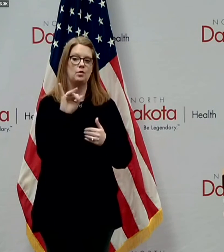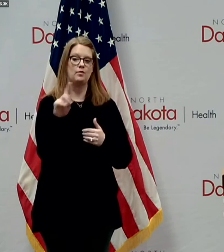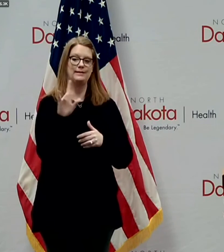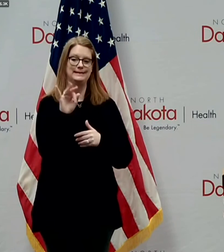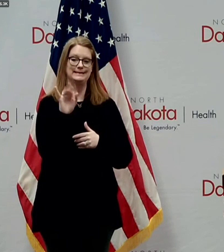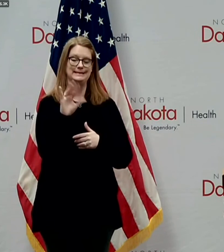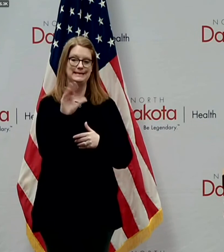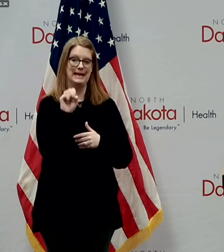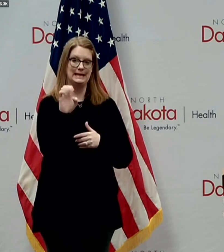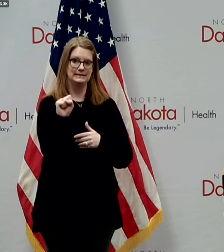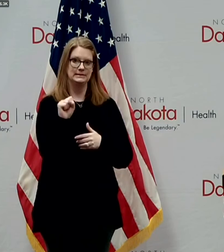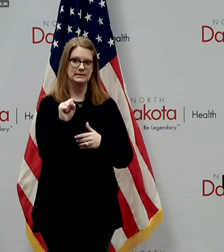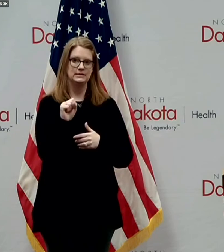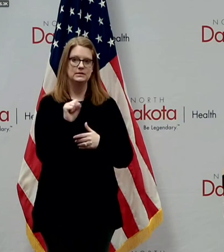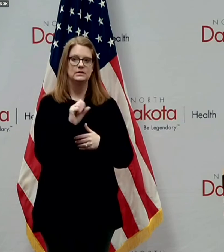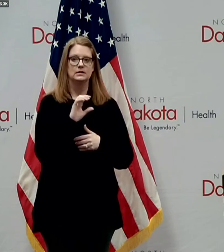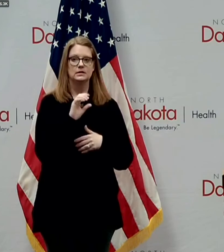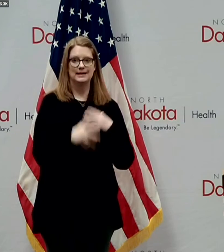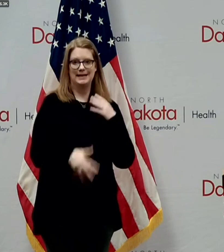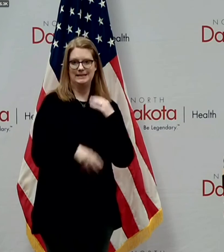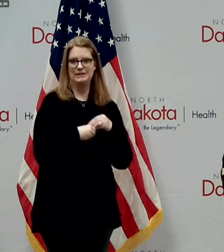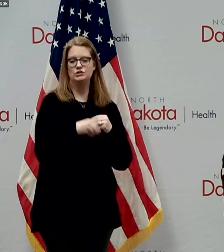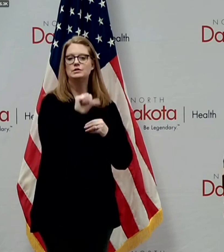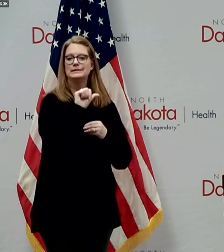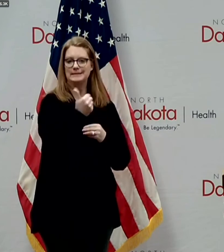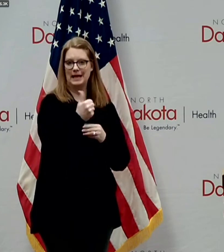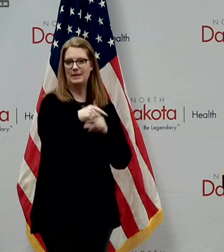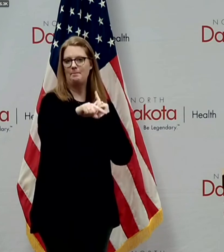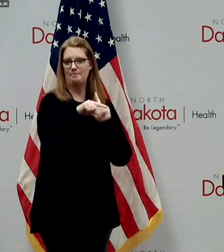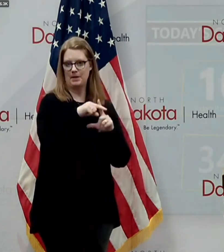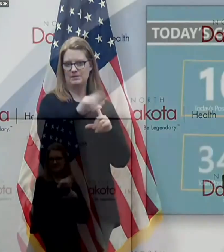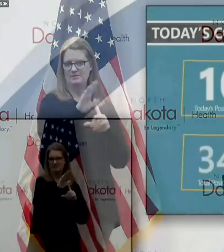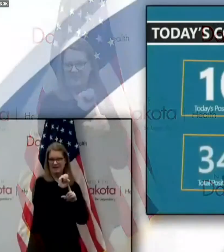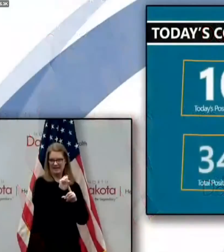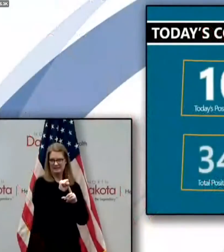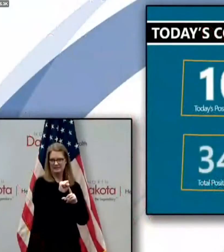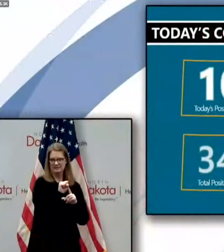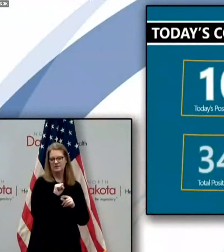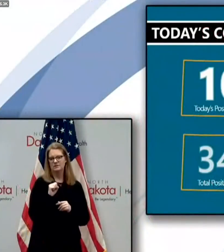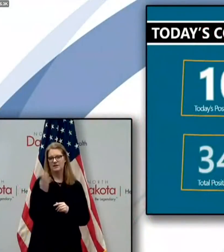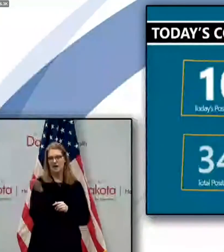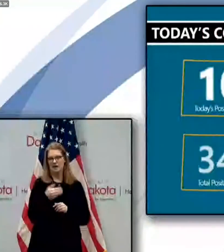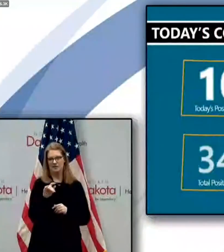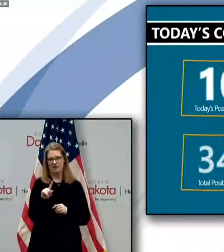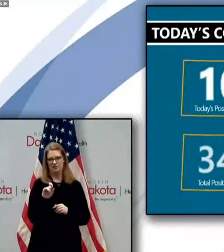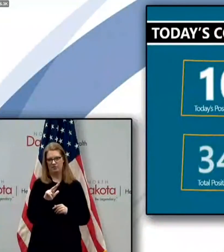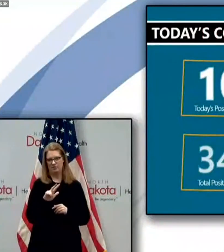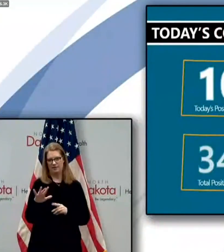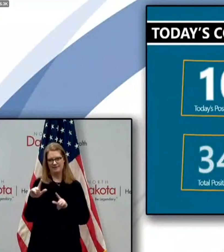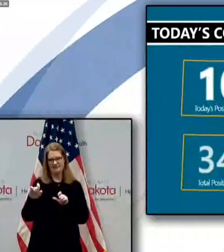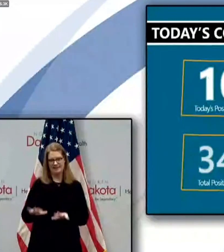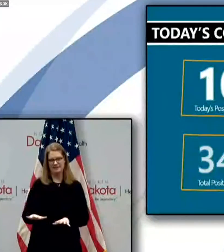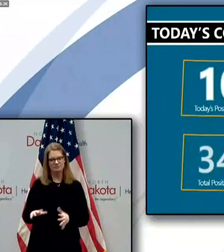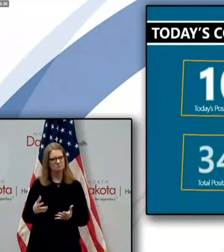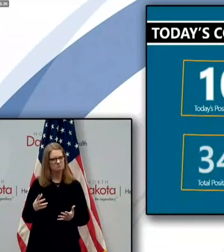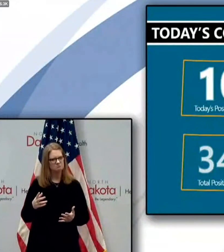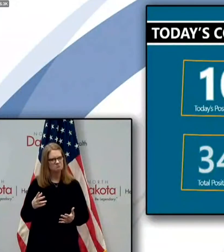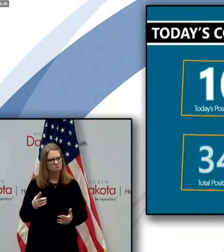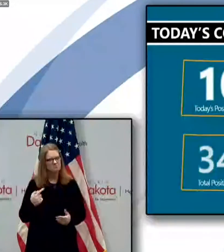cases. We had 10 additional cases reported today out of only 135 tests, as we